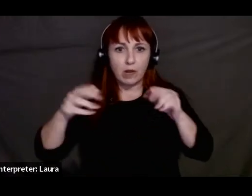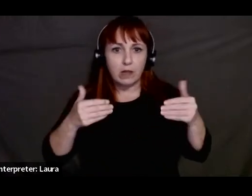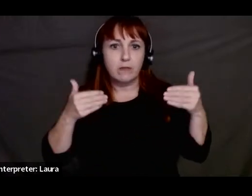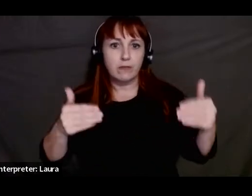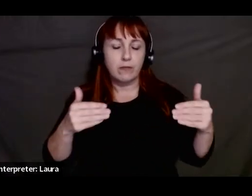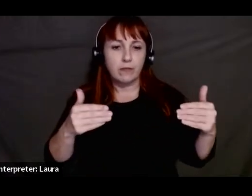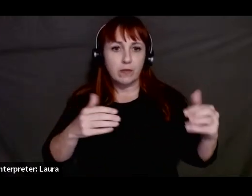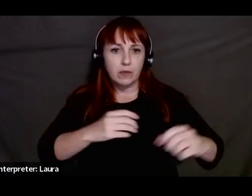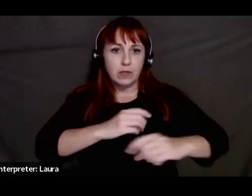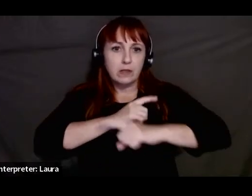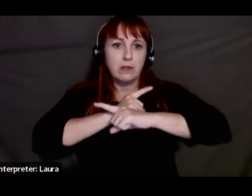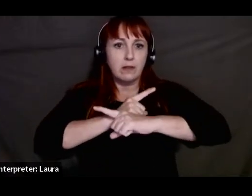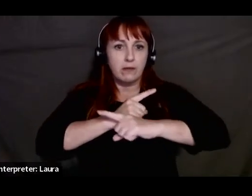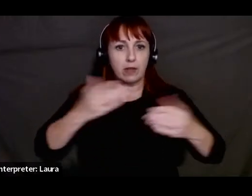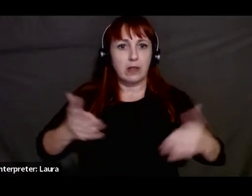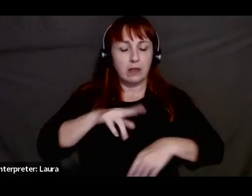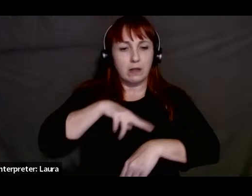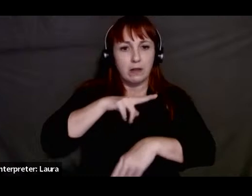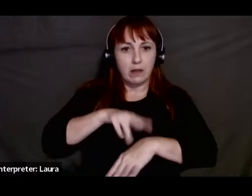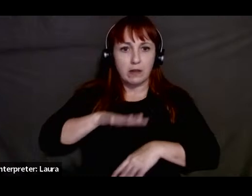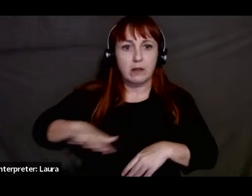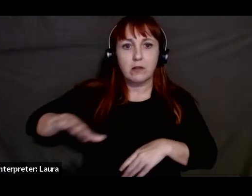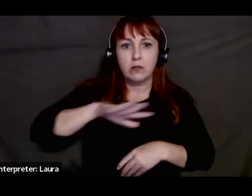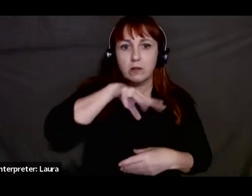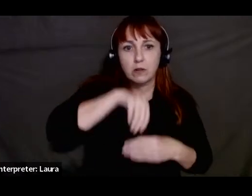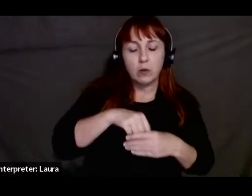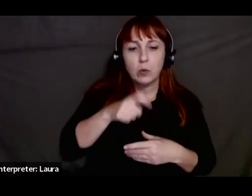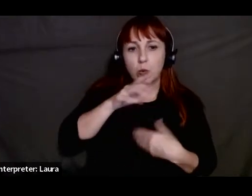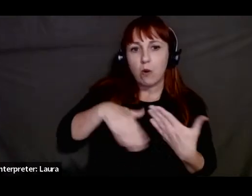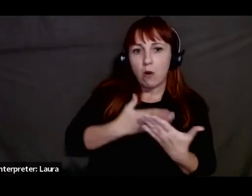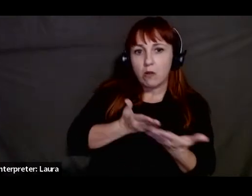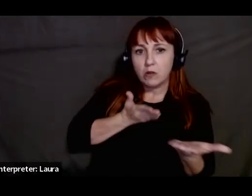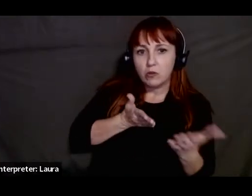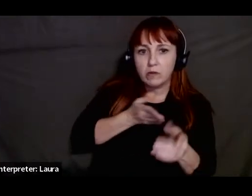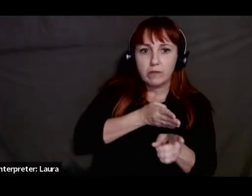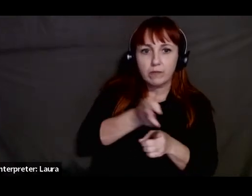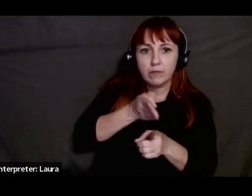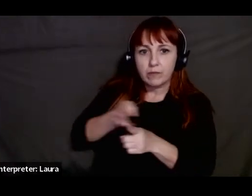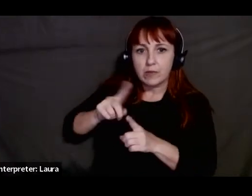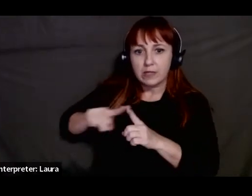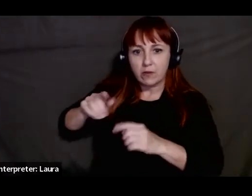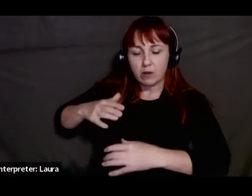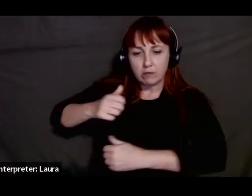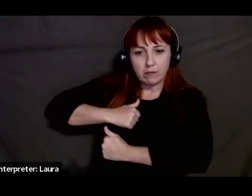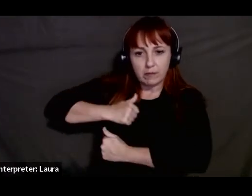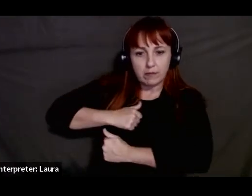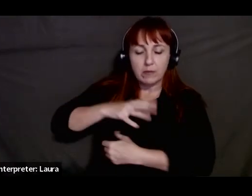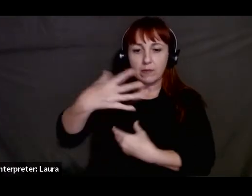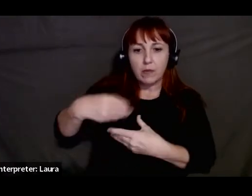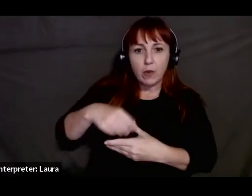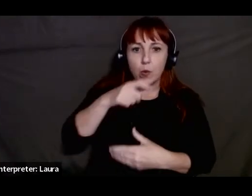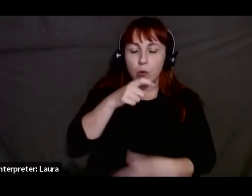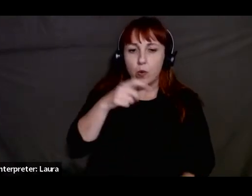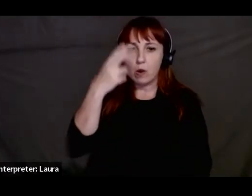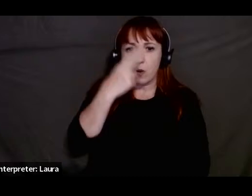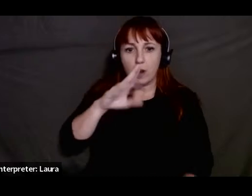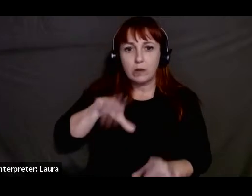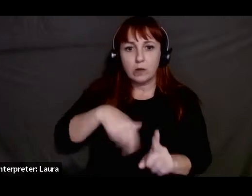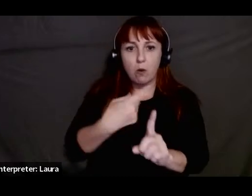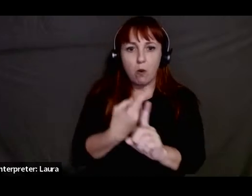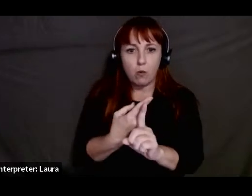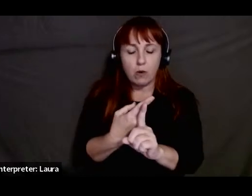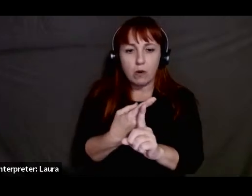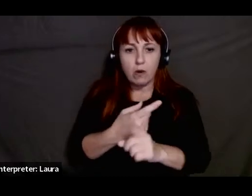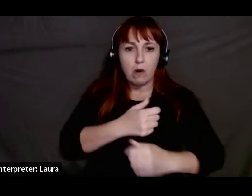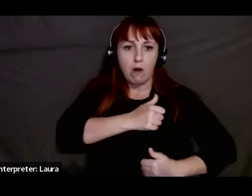to defend our nation. This includes all the services of our military, including our own Hawaii's own